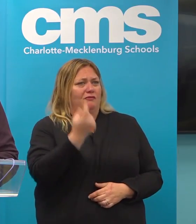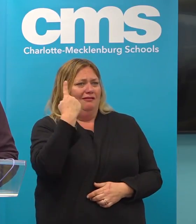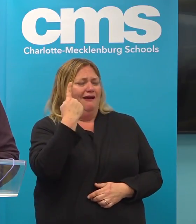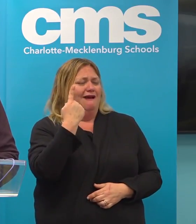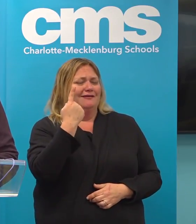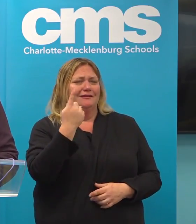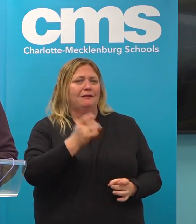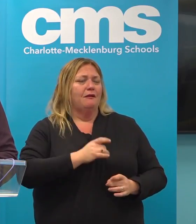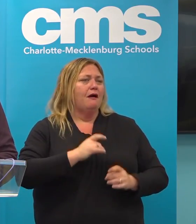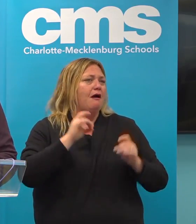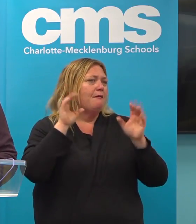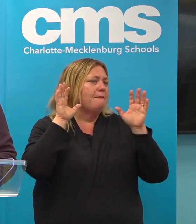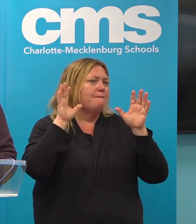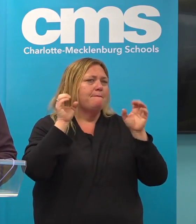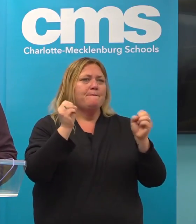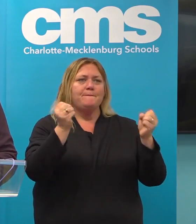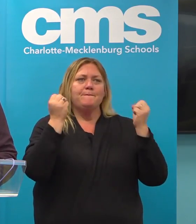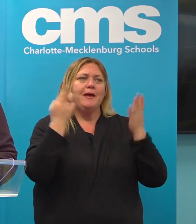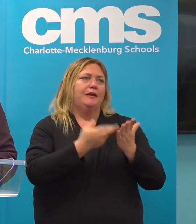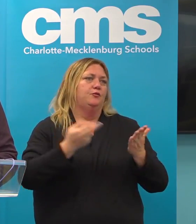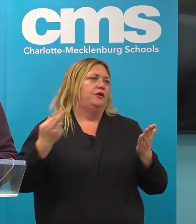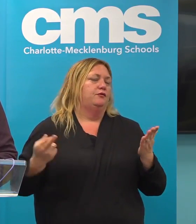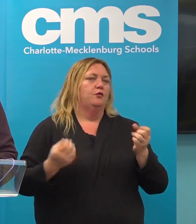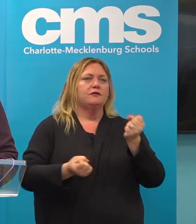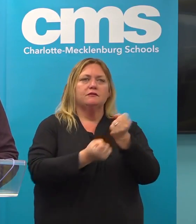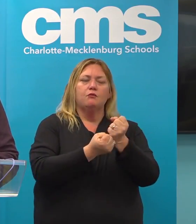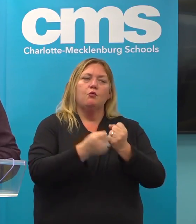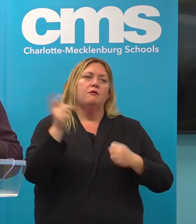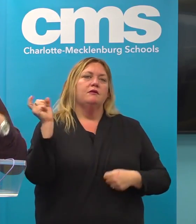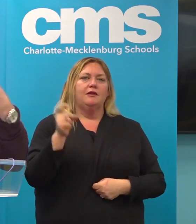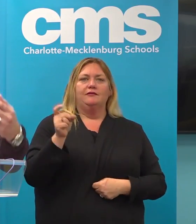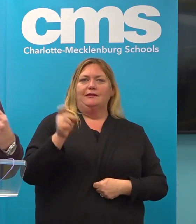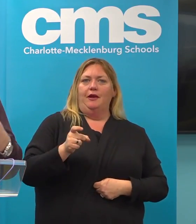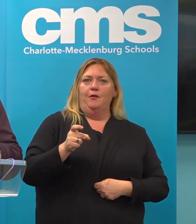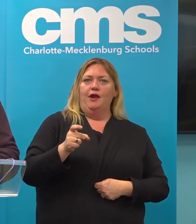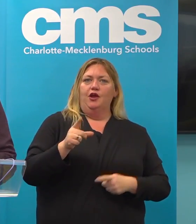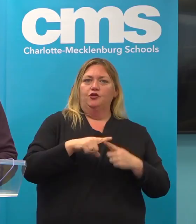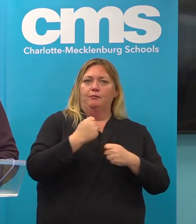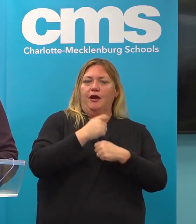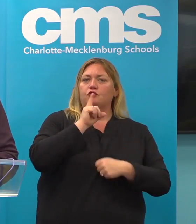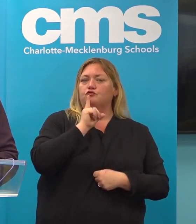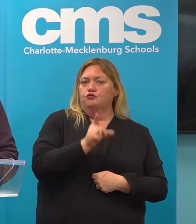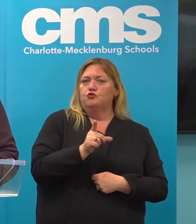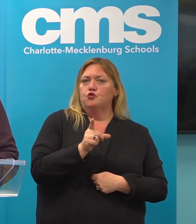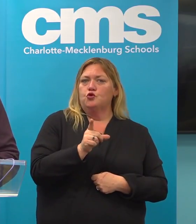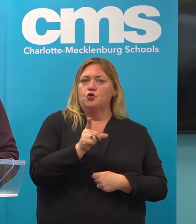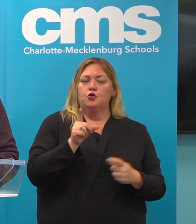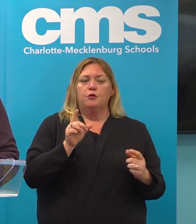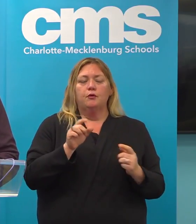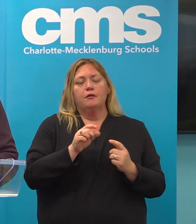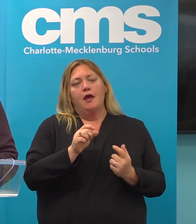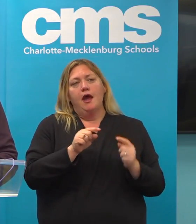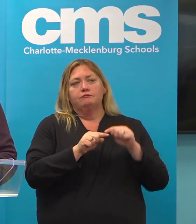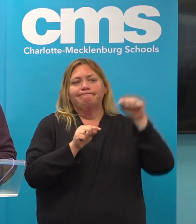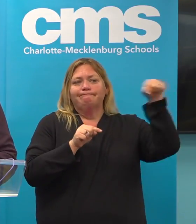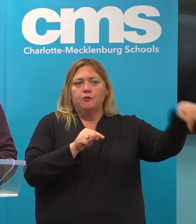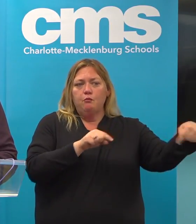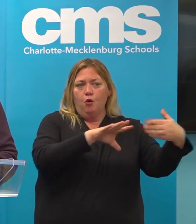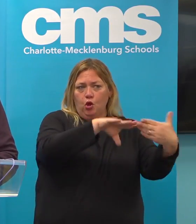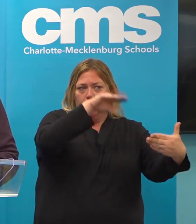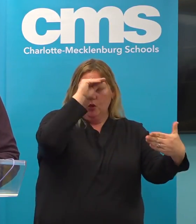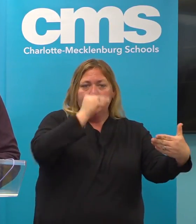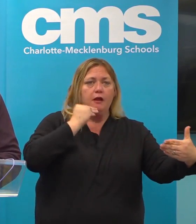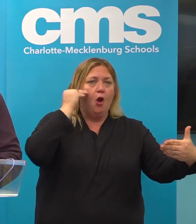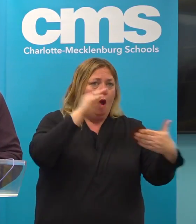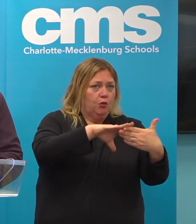a tremendous amount of resources and support that are necessary in order to ensure remote learning is accessible and